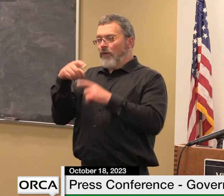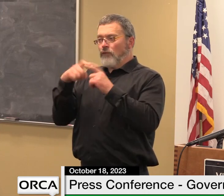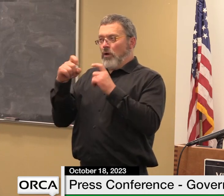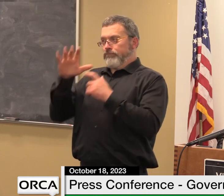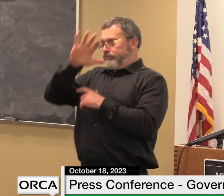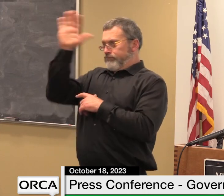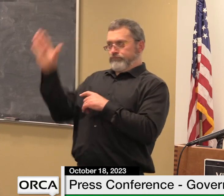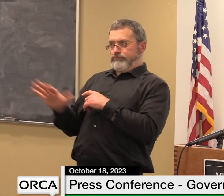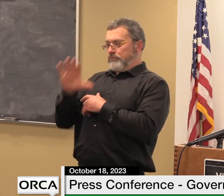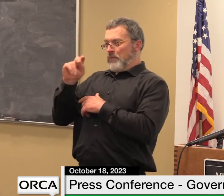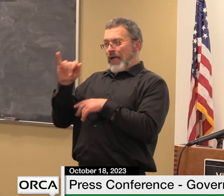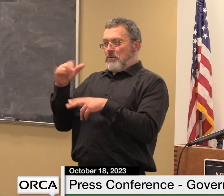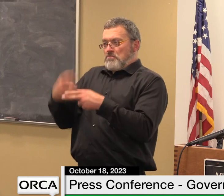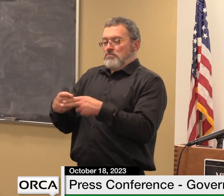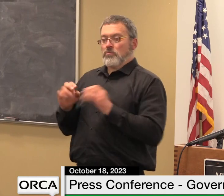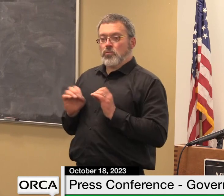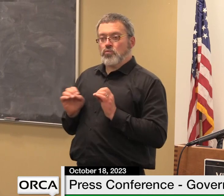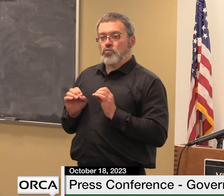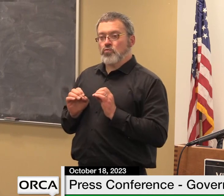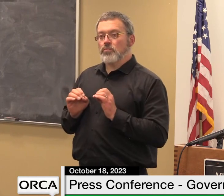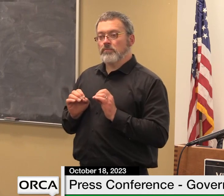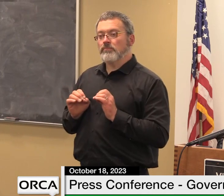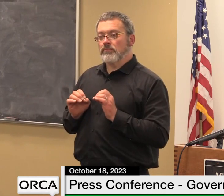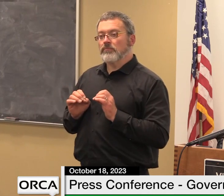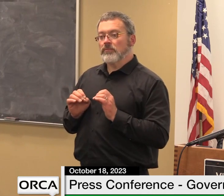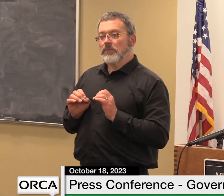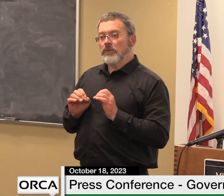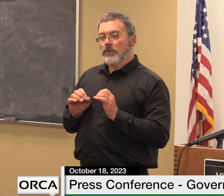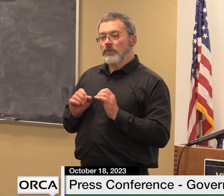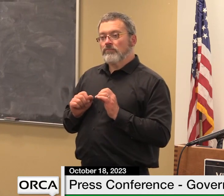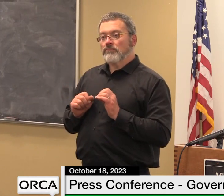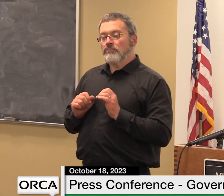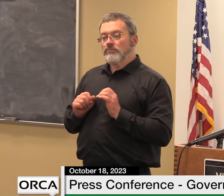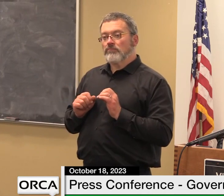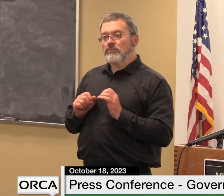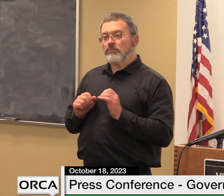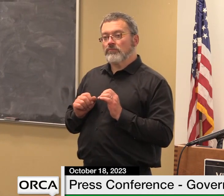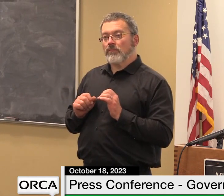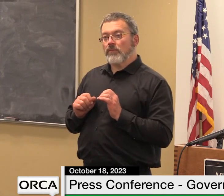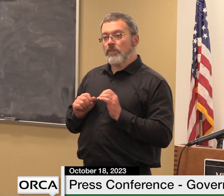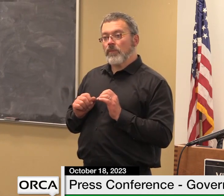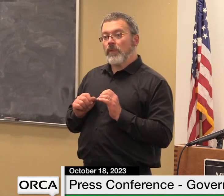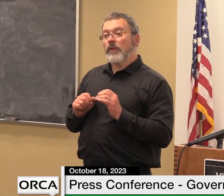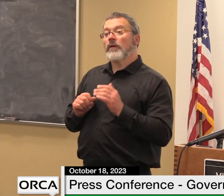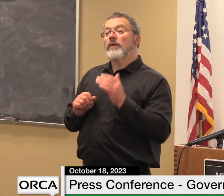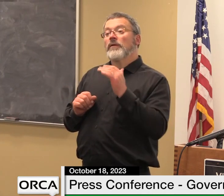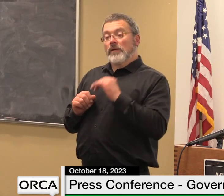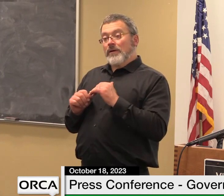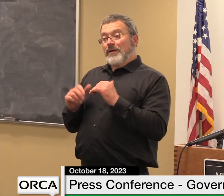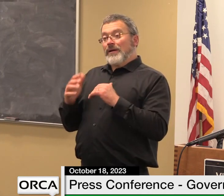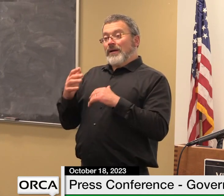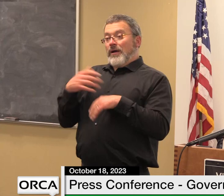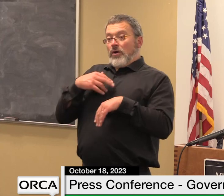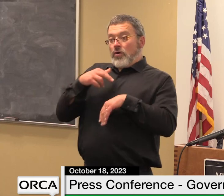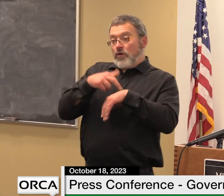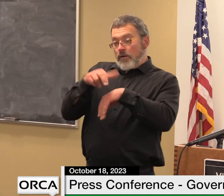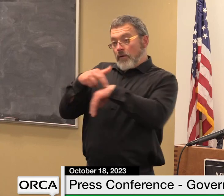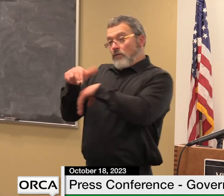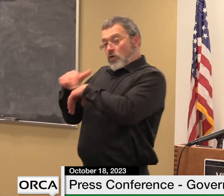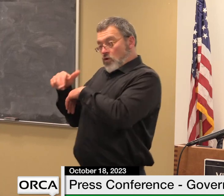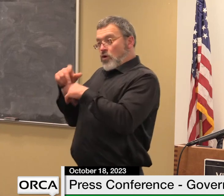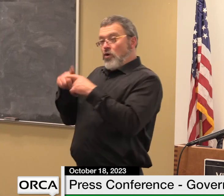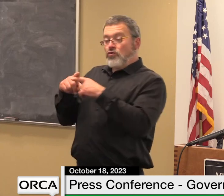4,588 people, I think, for assistance. Of one sort or the other, either individual households and